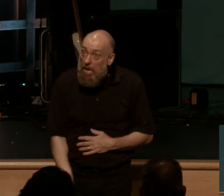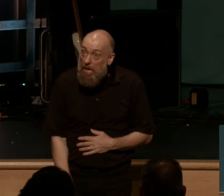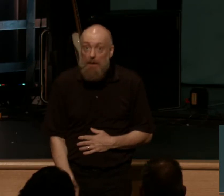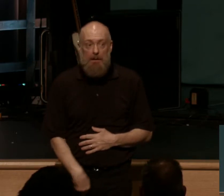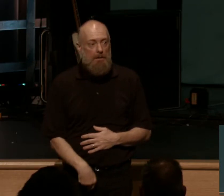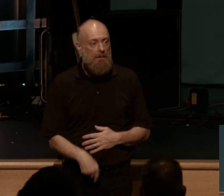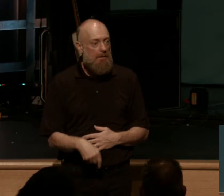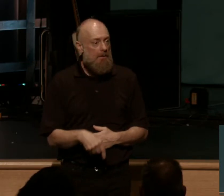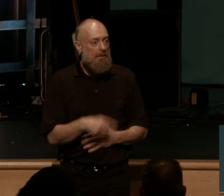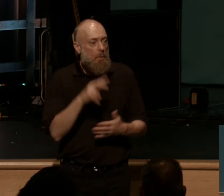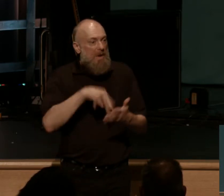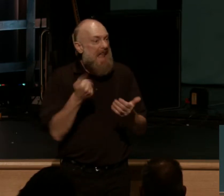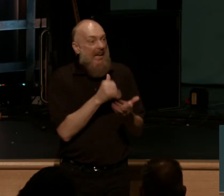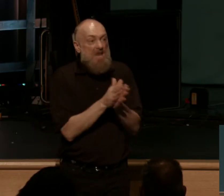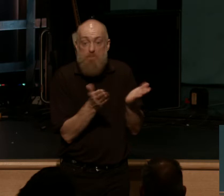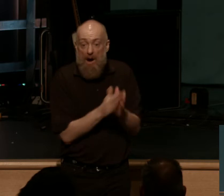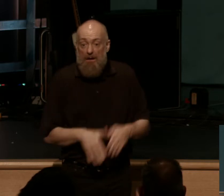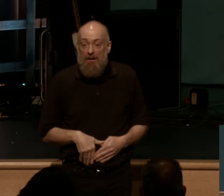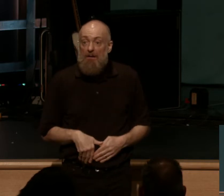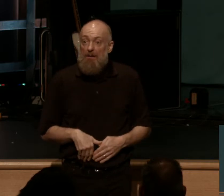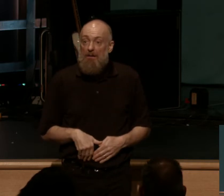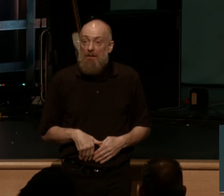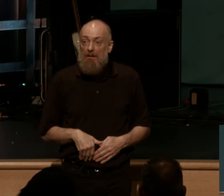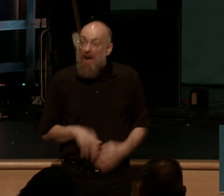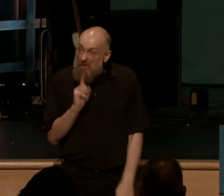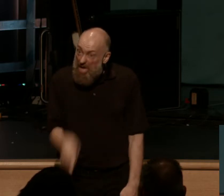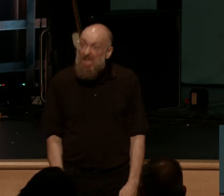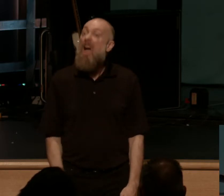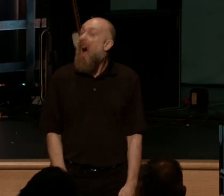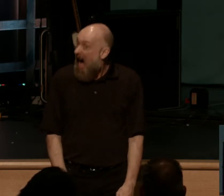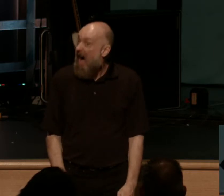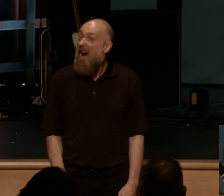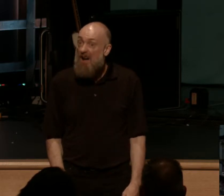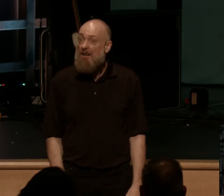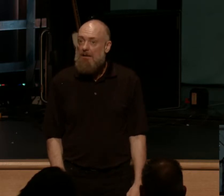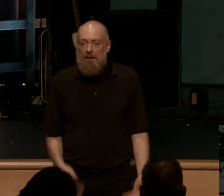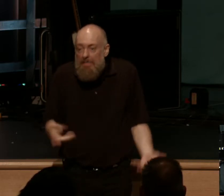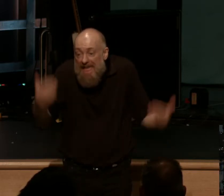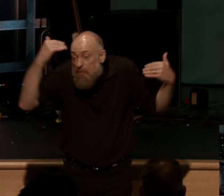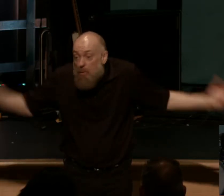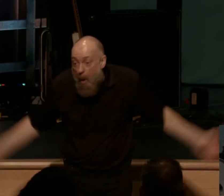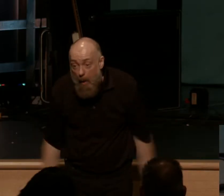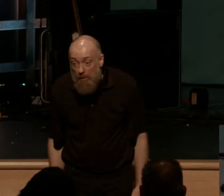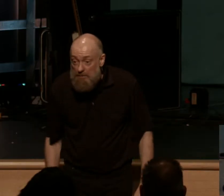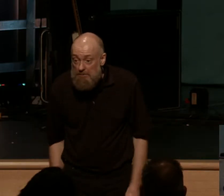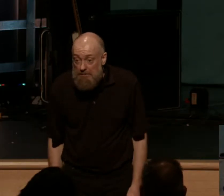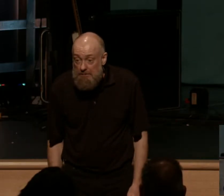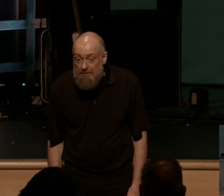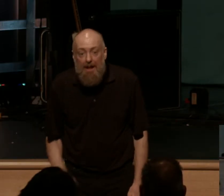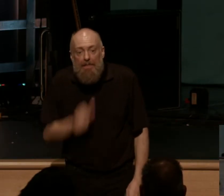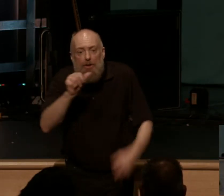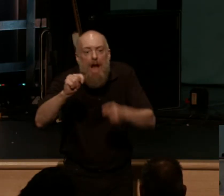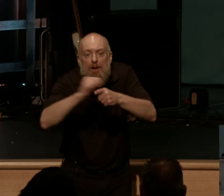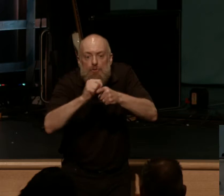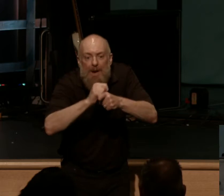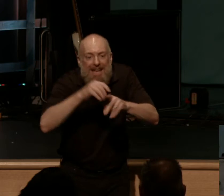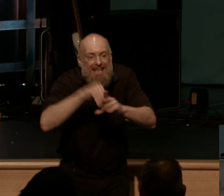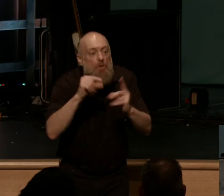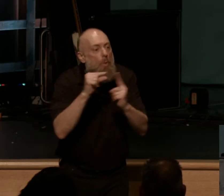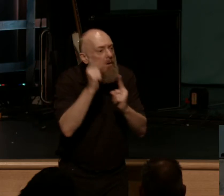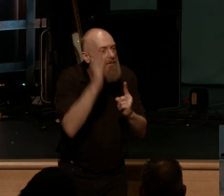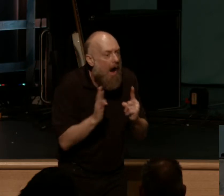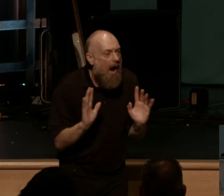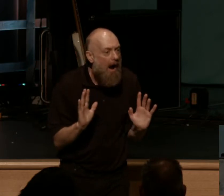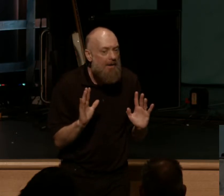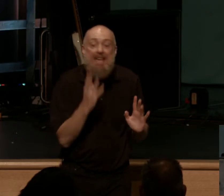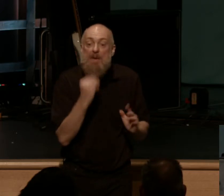read any novel. They'll read any fiction story. They'll read any, and somehow they'll think that's because they don't know. They're not trained in the word of righteousness.